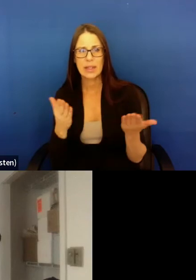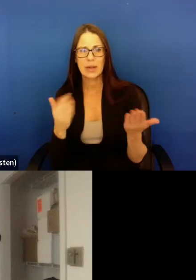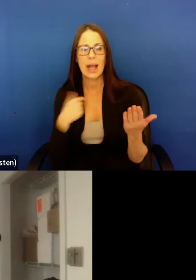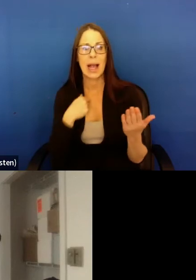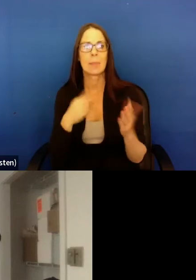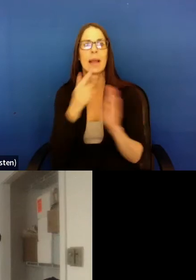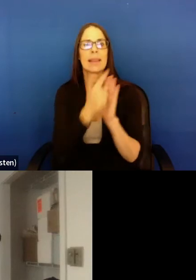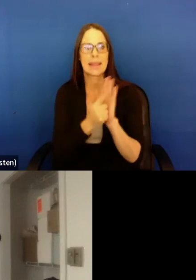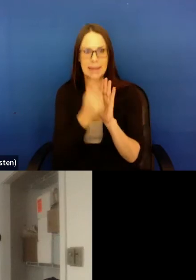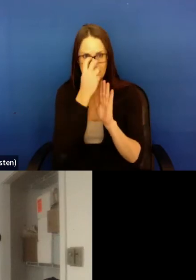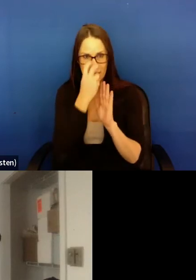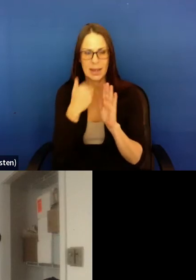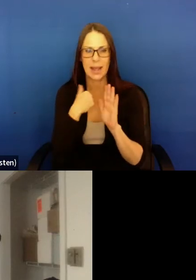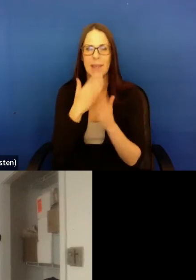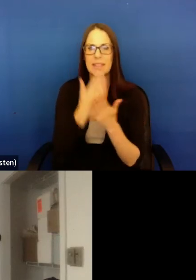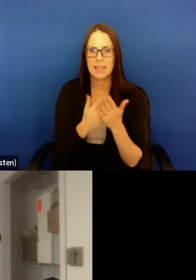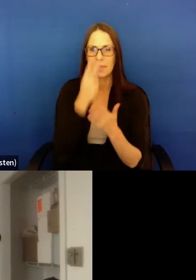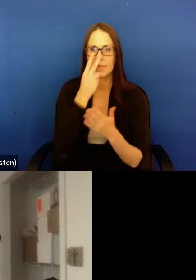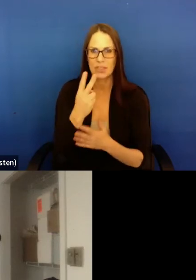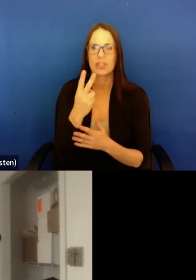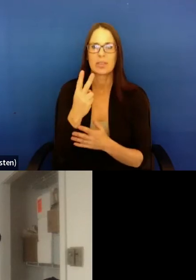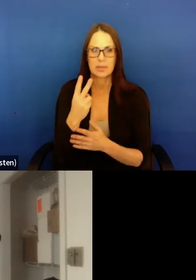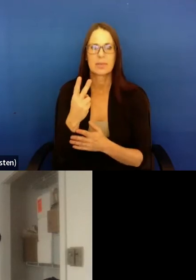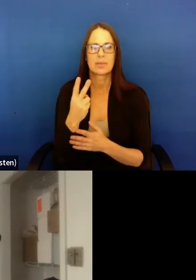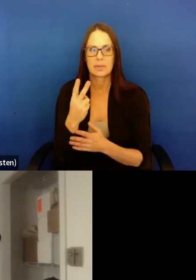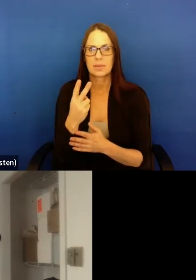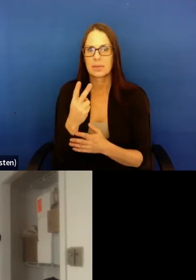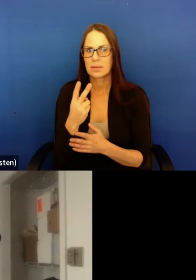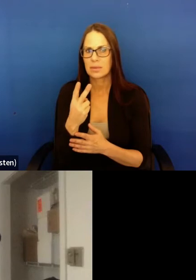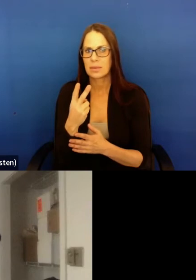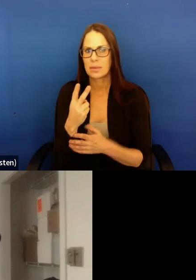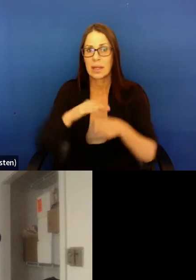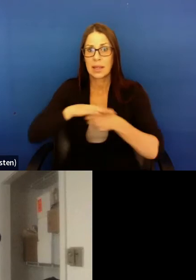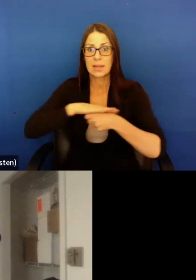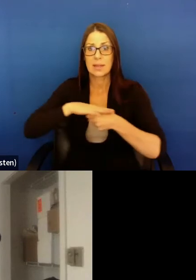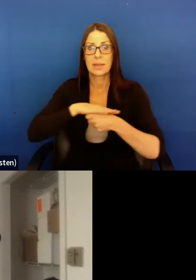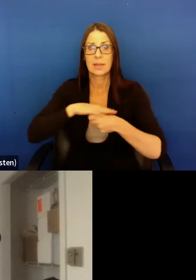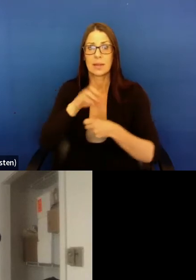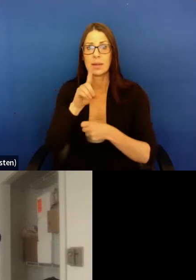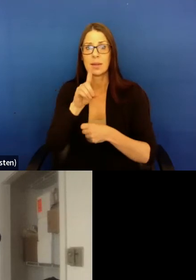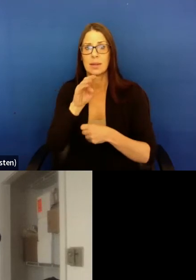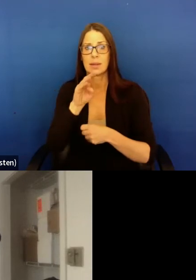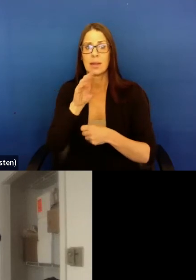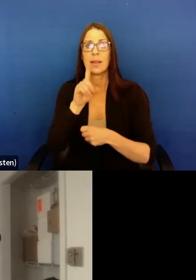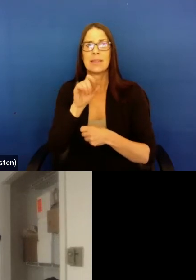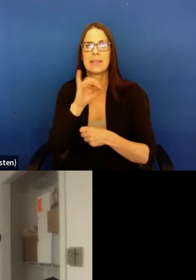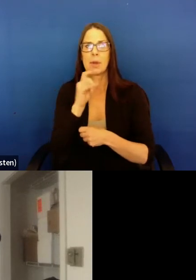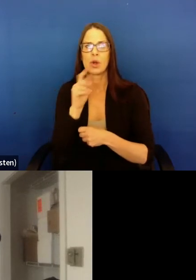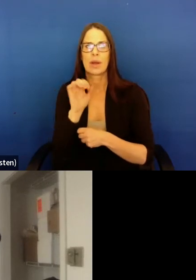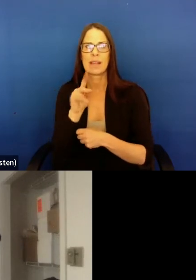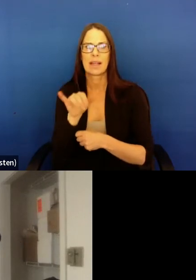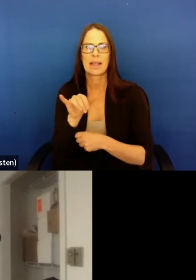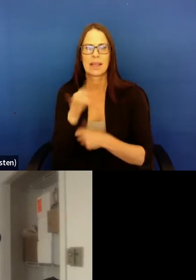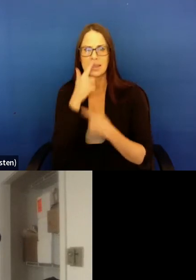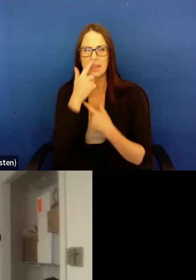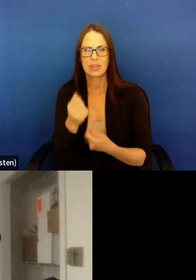blind, so I have some vision. And so demographically, it's interesting because if you want to make